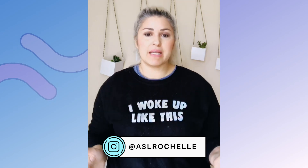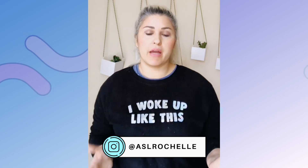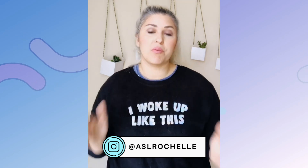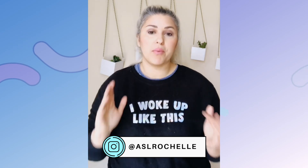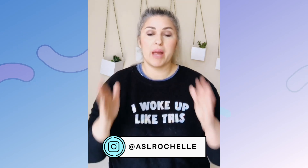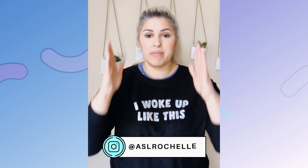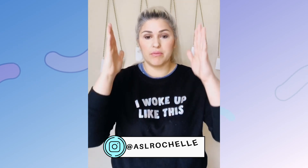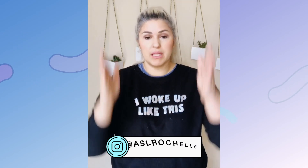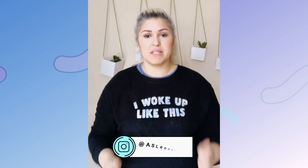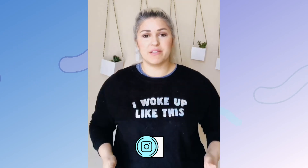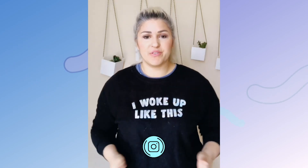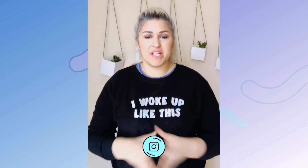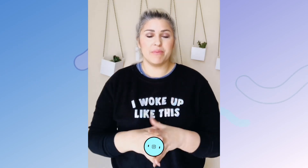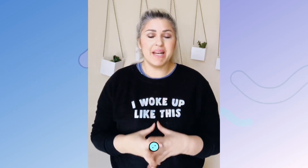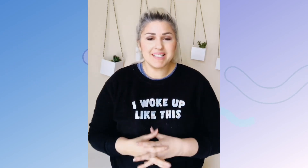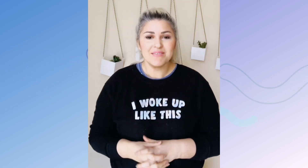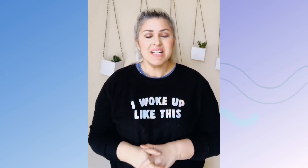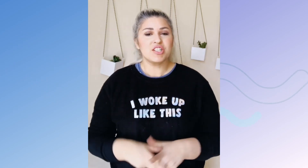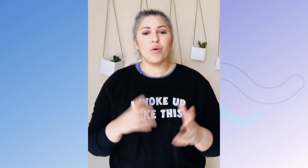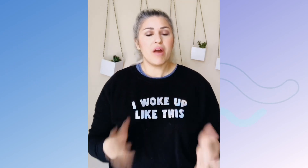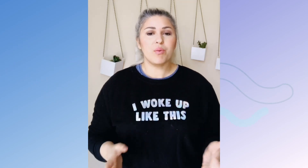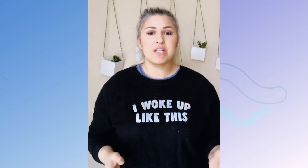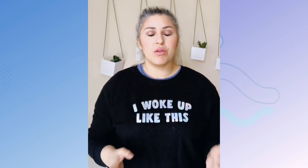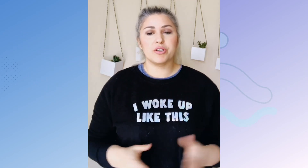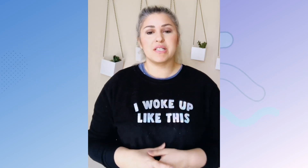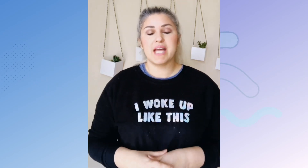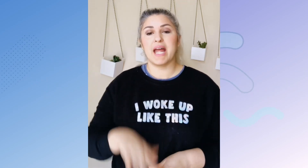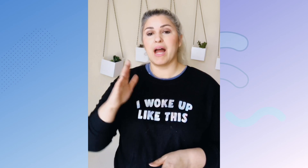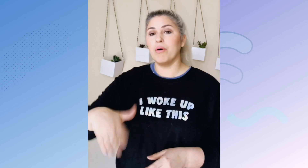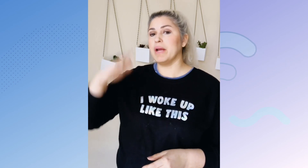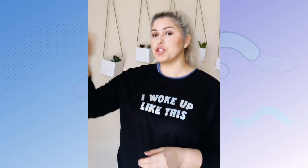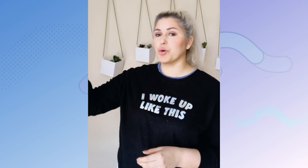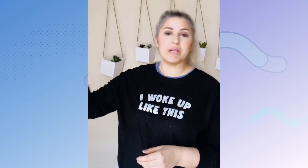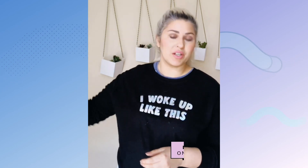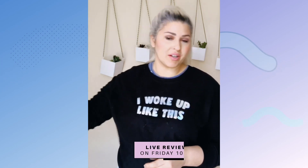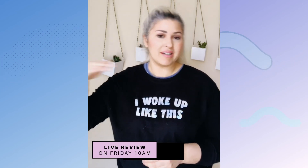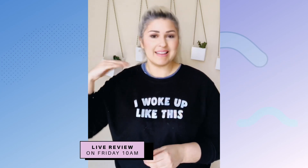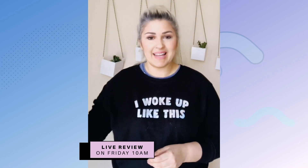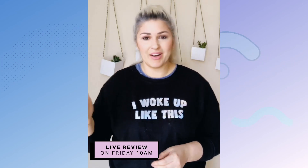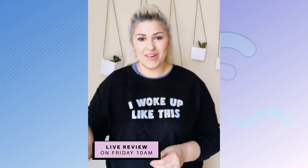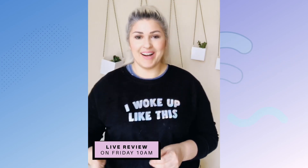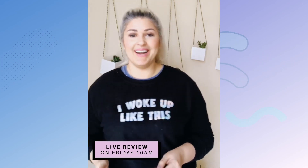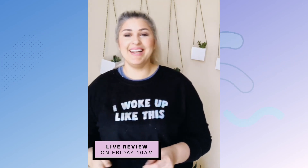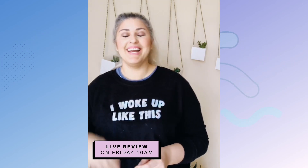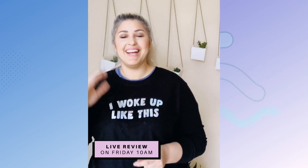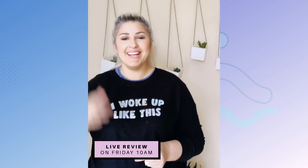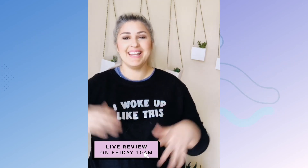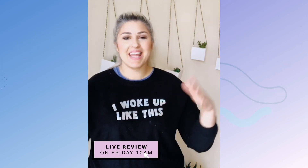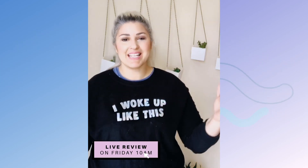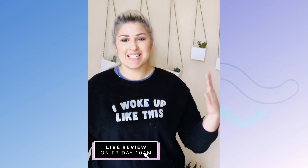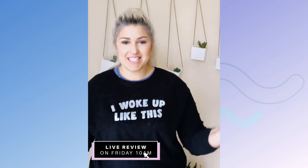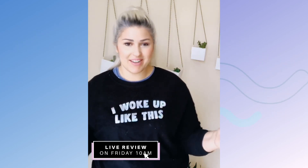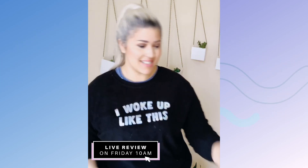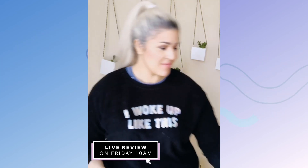many as I can. Remember, I'm limited to 15 minutes. So whatever we don't learn today, I will make sure we learn later on